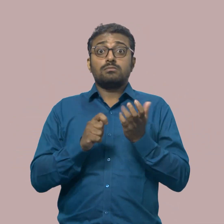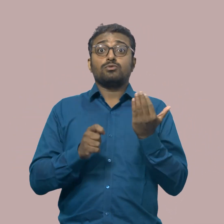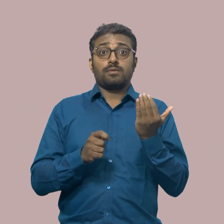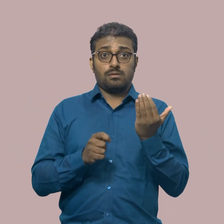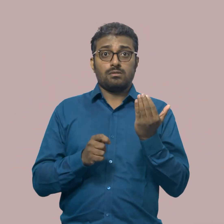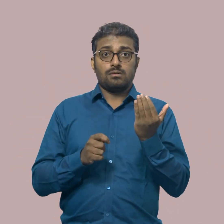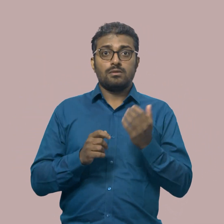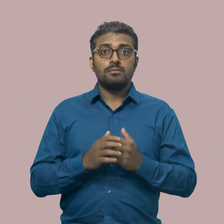sentence.